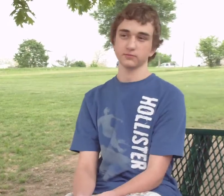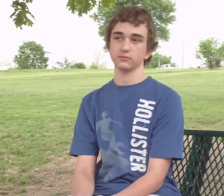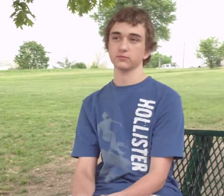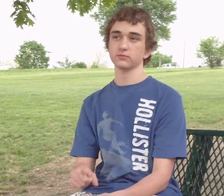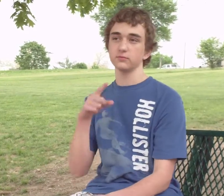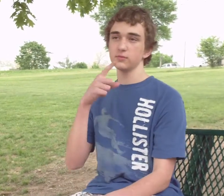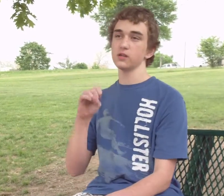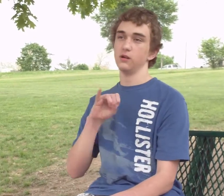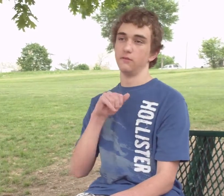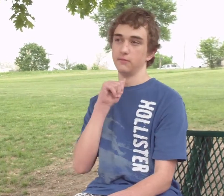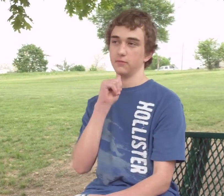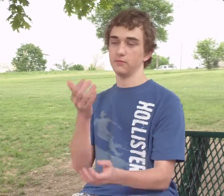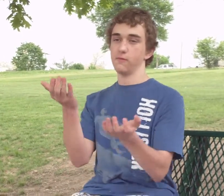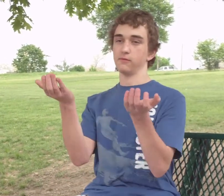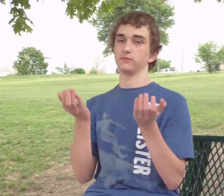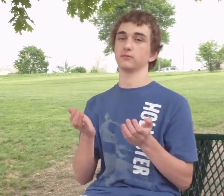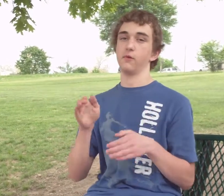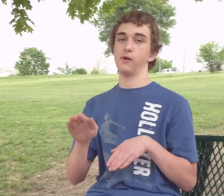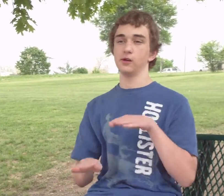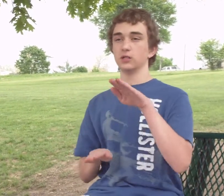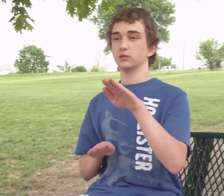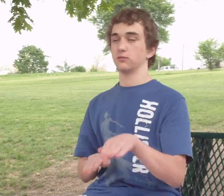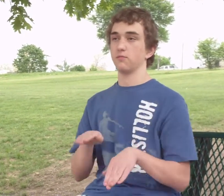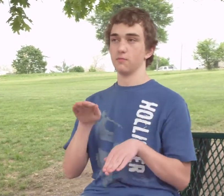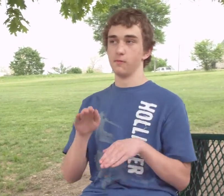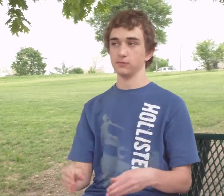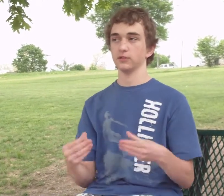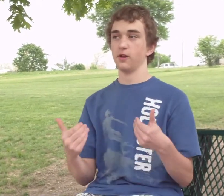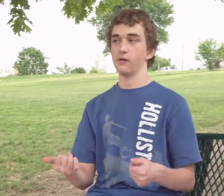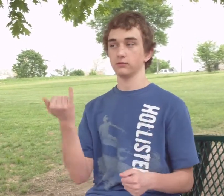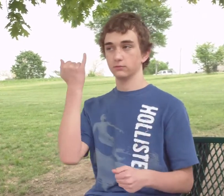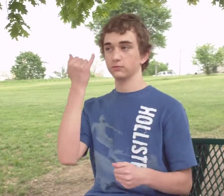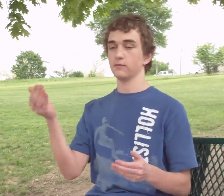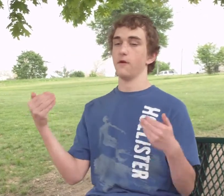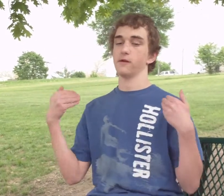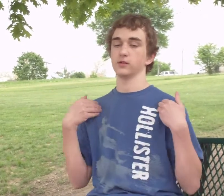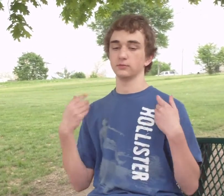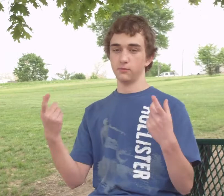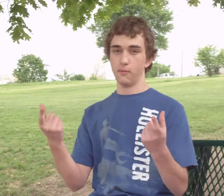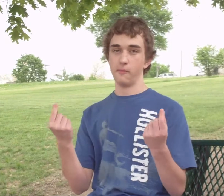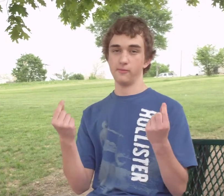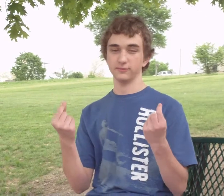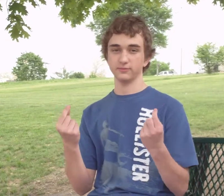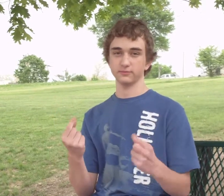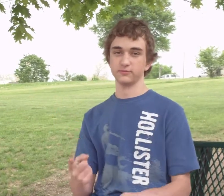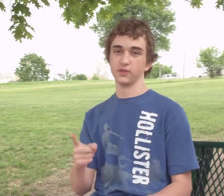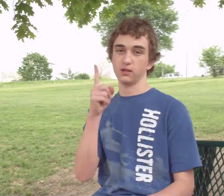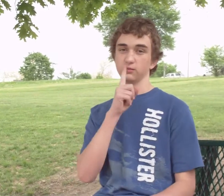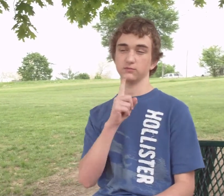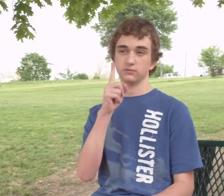I said I don't want to walk this earth if I gotta do it solo.